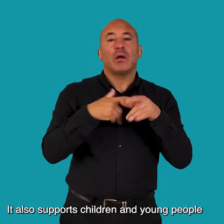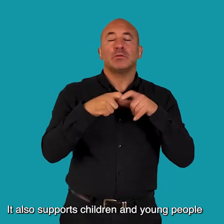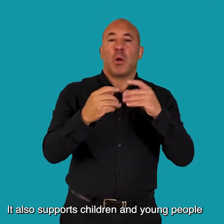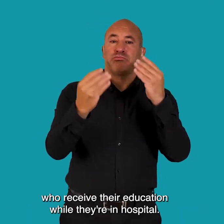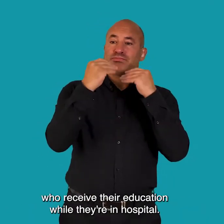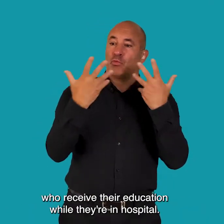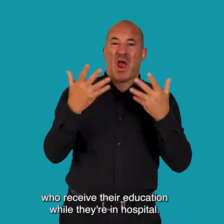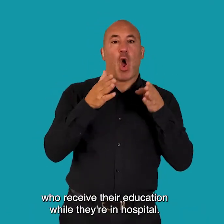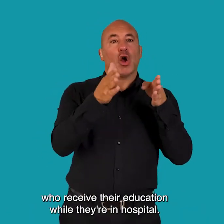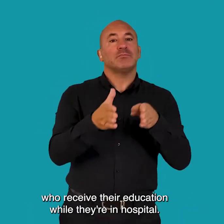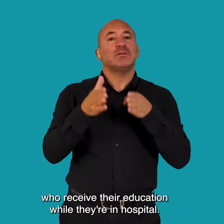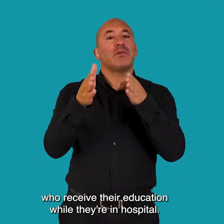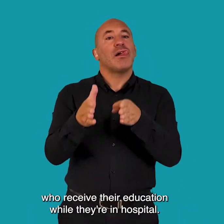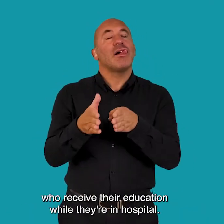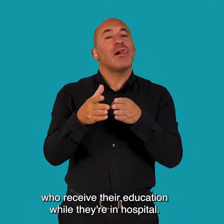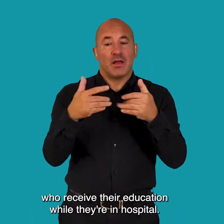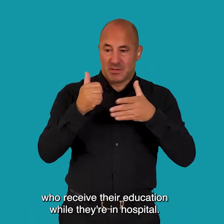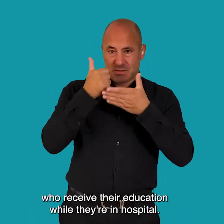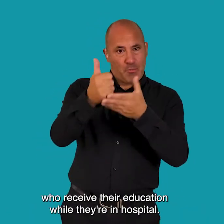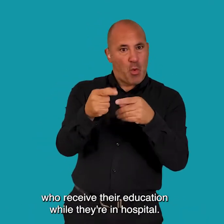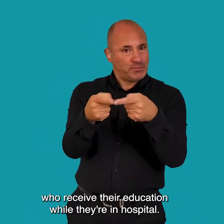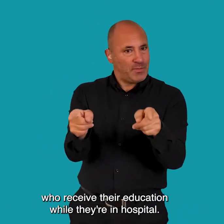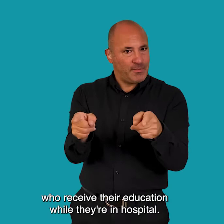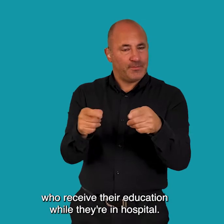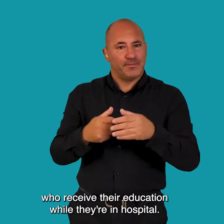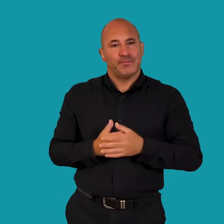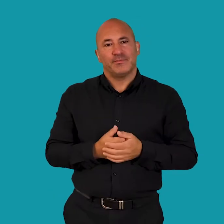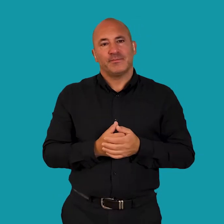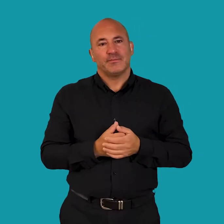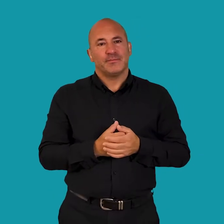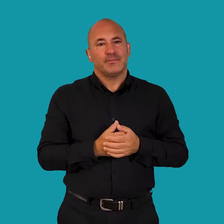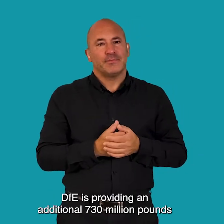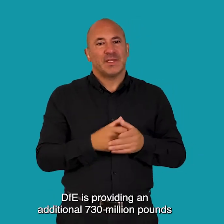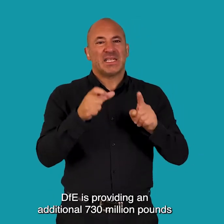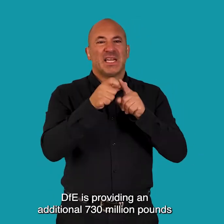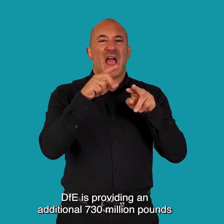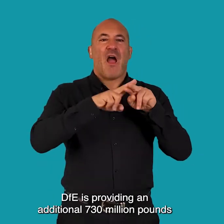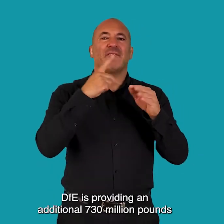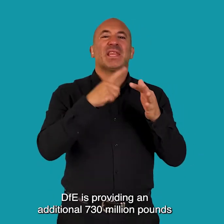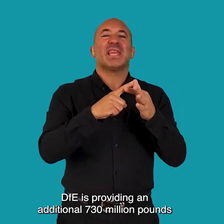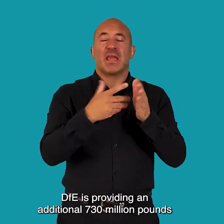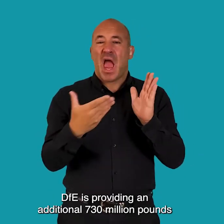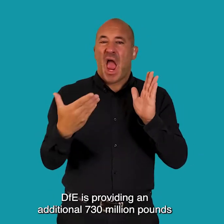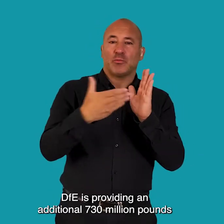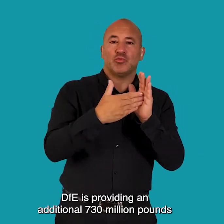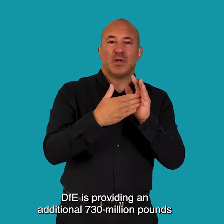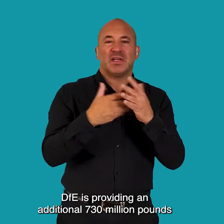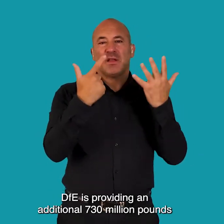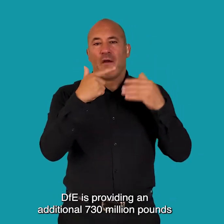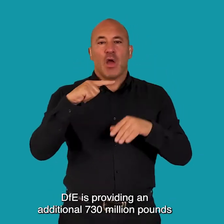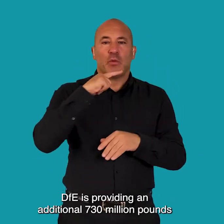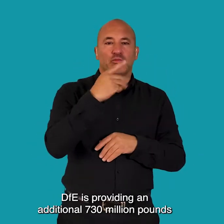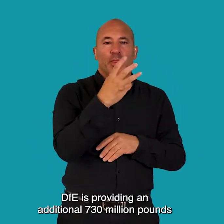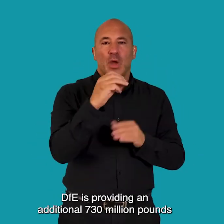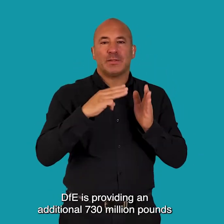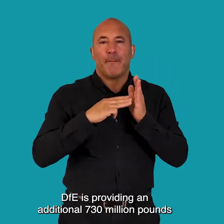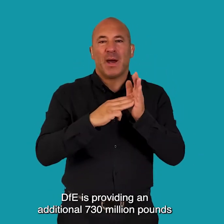people who receive their education while they're in hospital. DfE is providing an additional £730